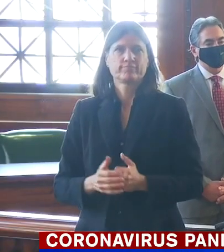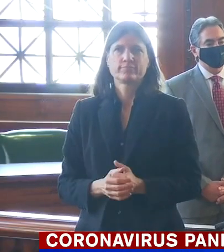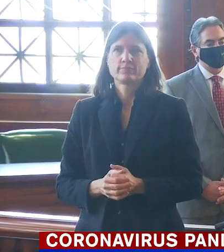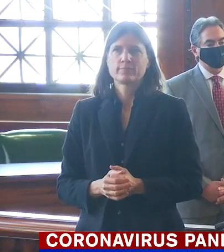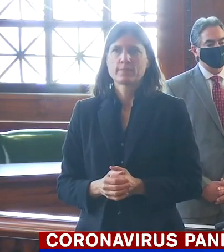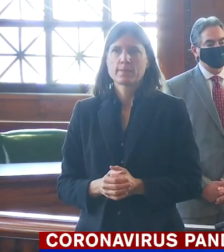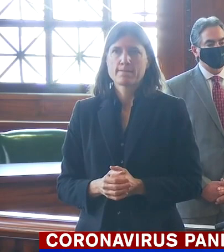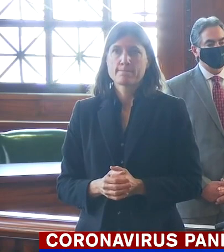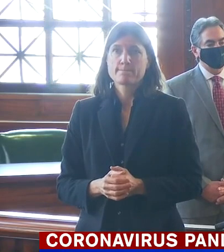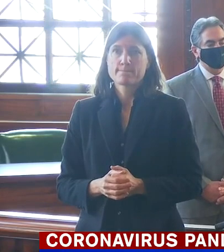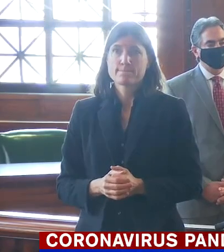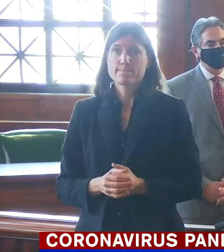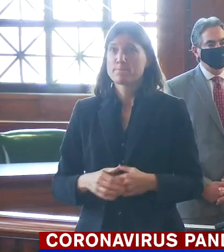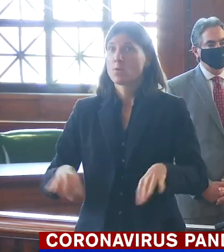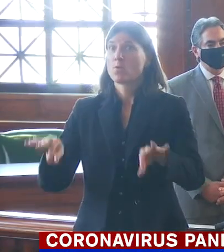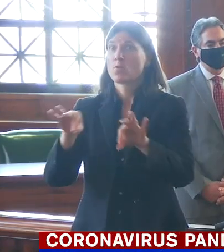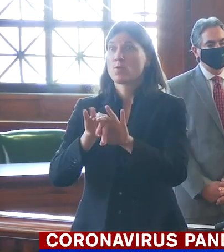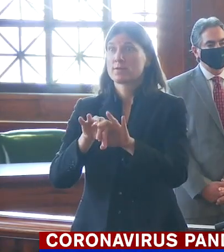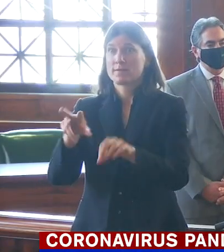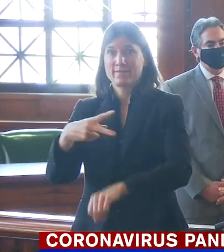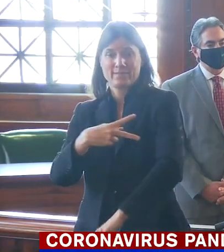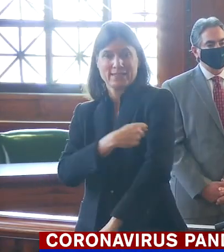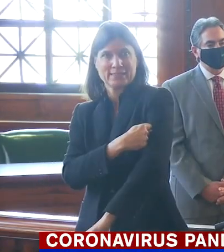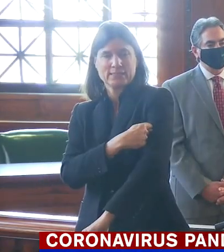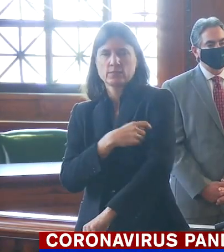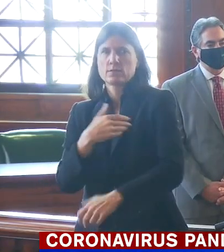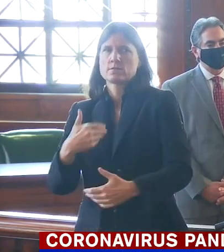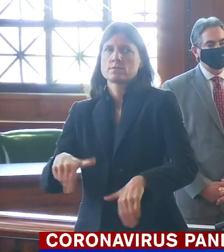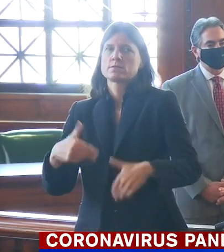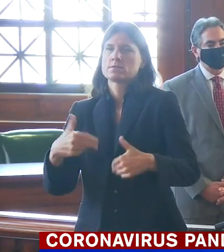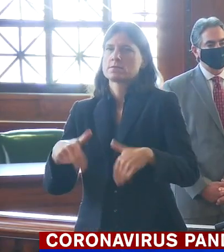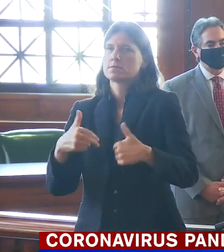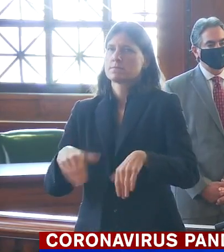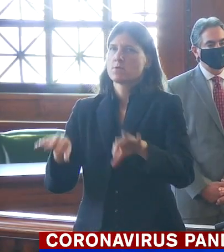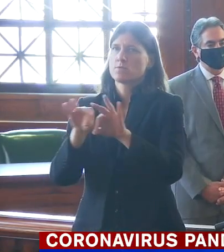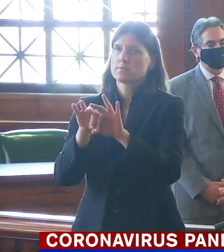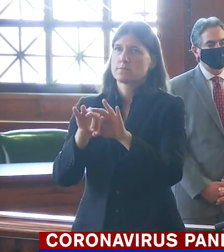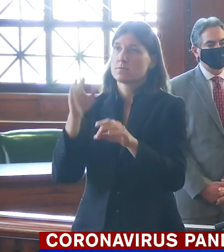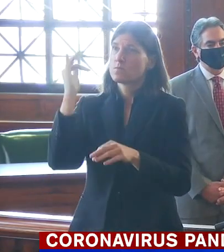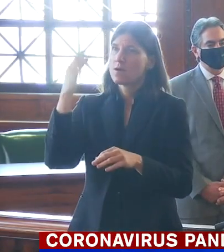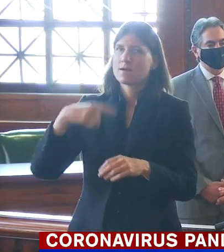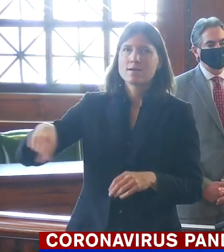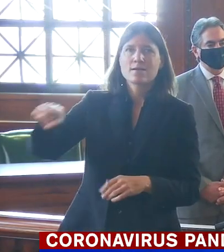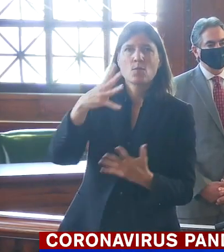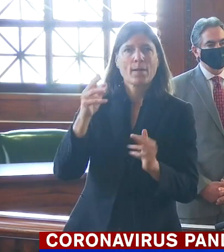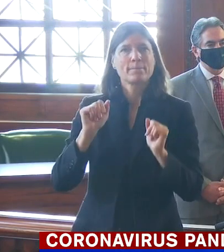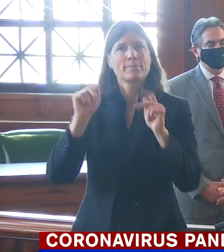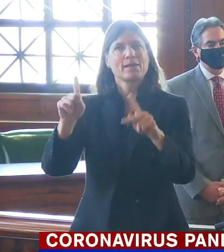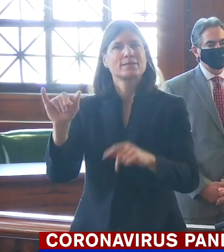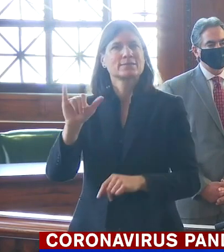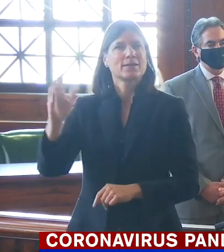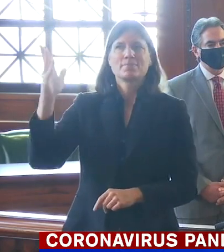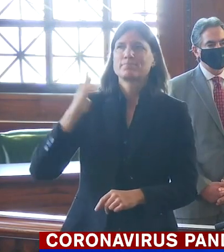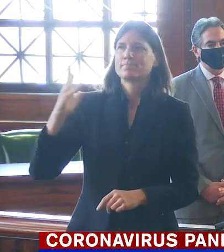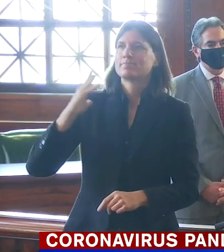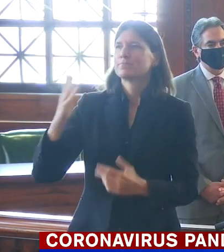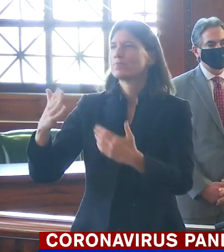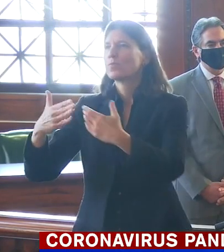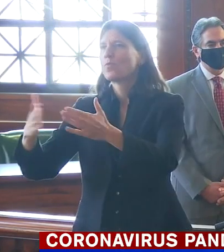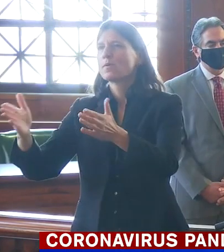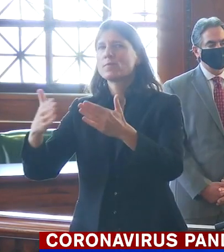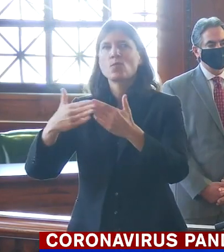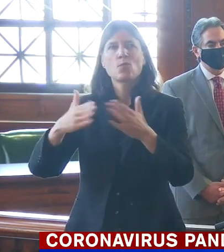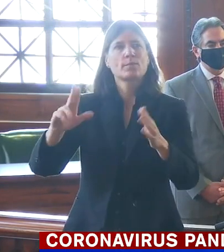key for us to return to the activities that we know previously. This is also very predictable.